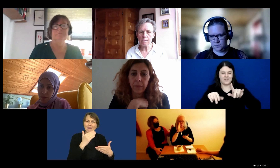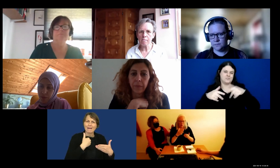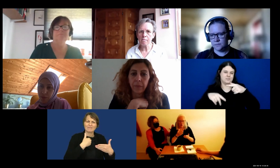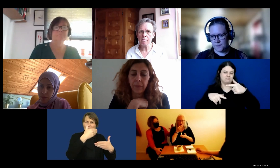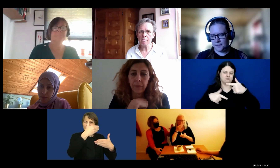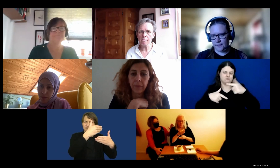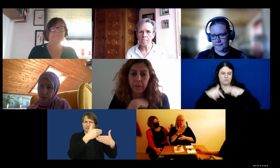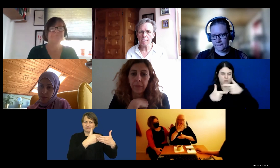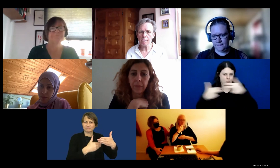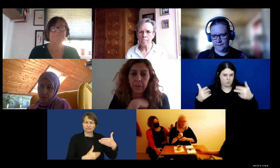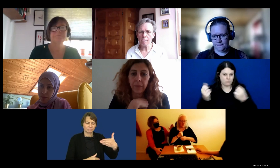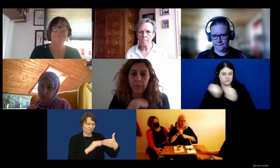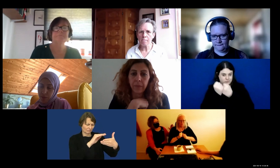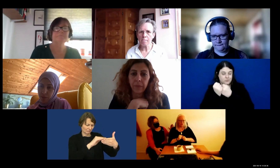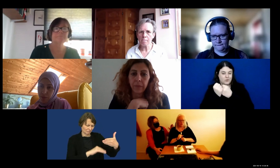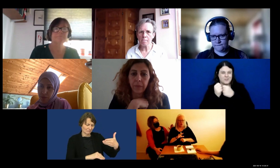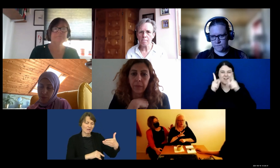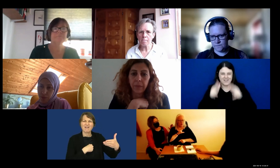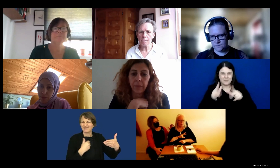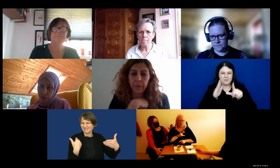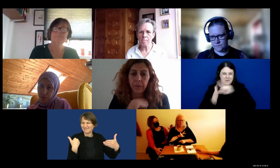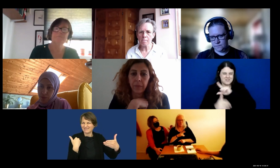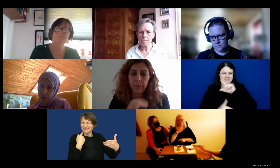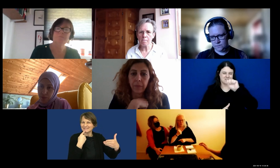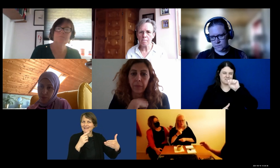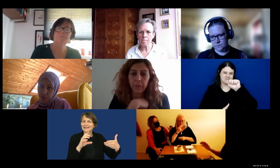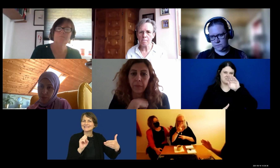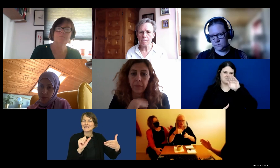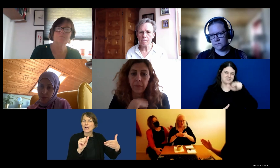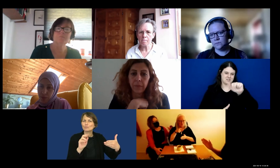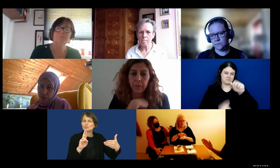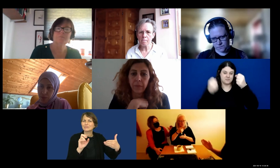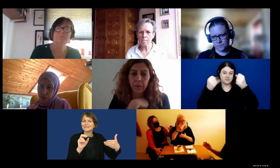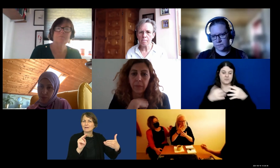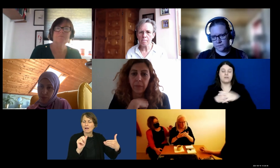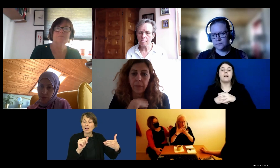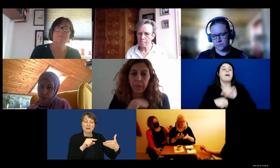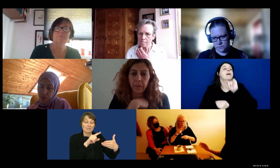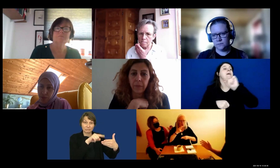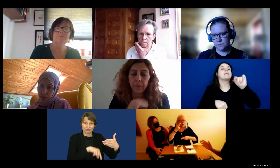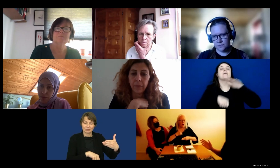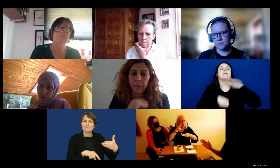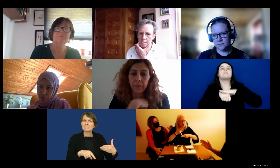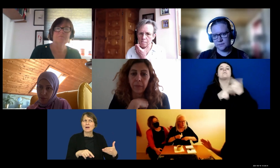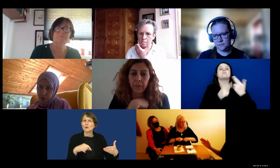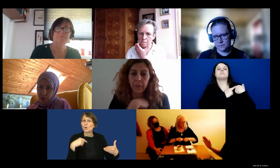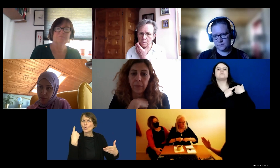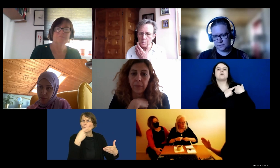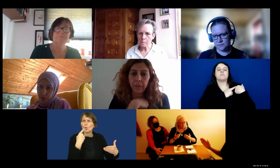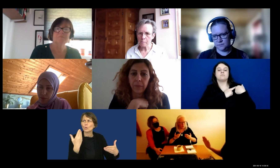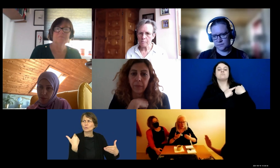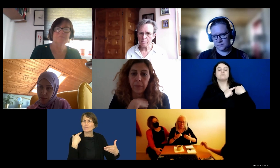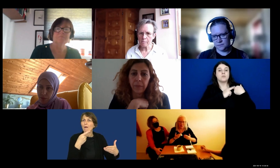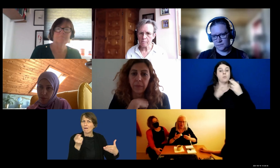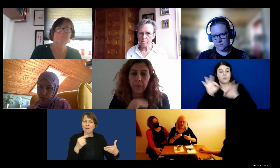earlier. And then the question is, who is responsible to make sure that that